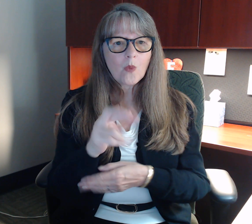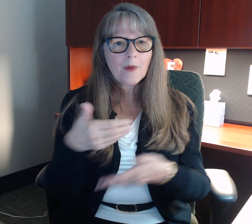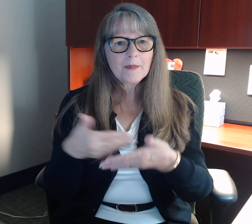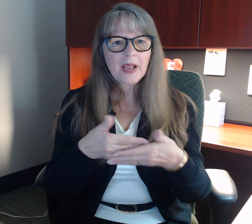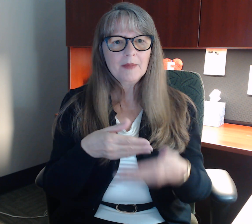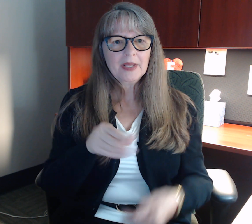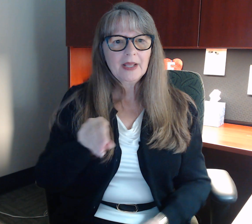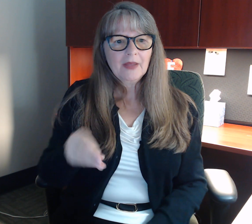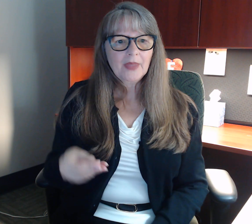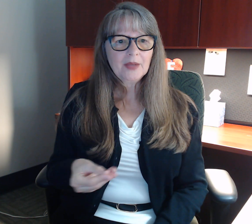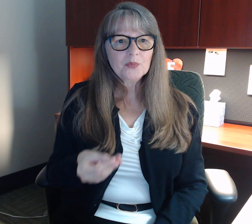Thank you.